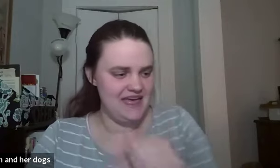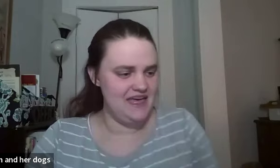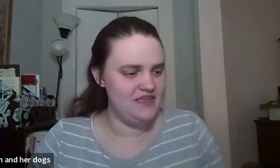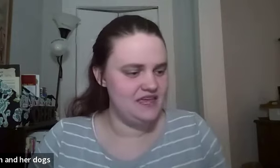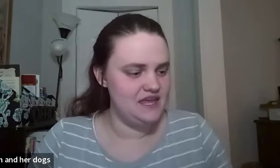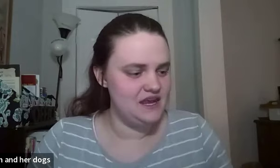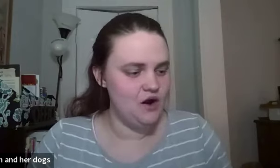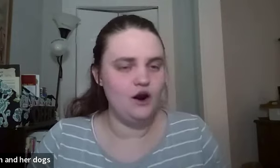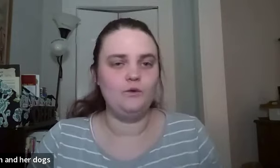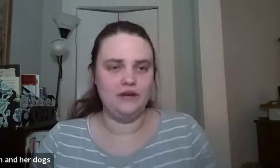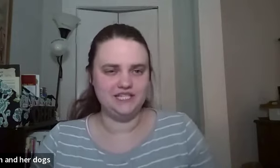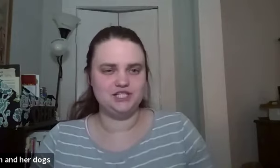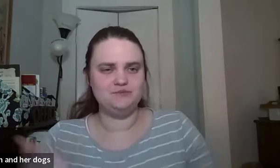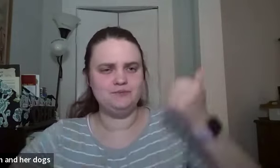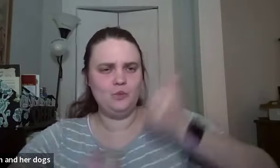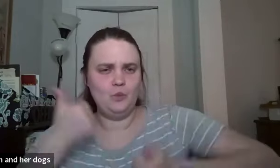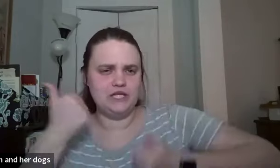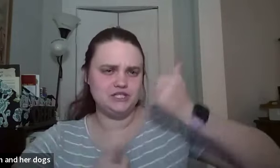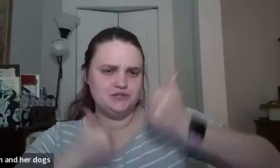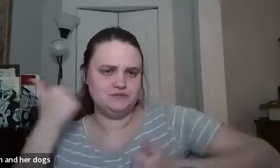And then our which.